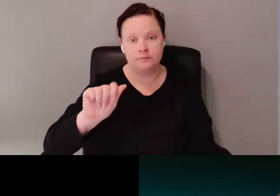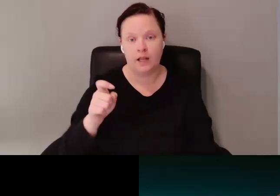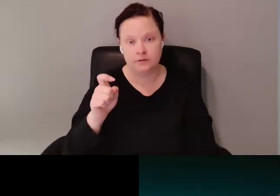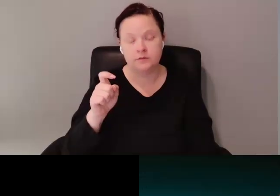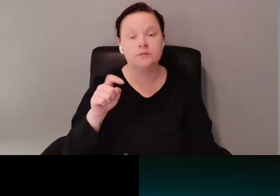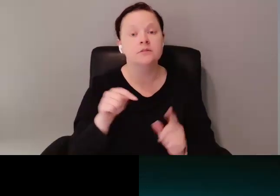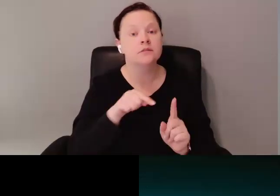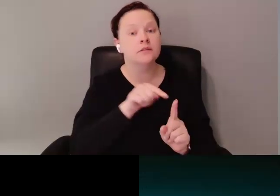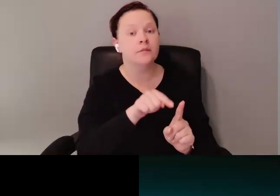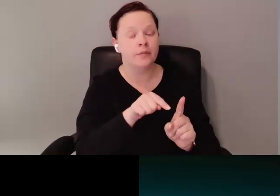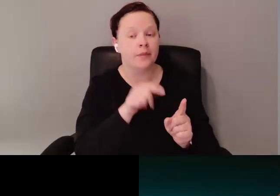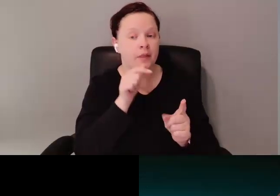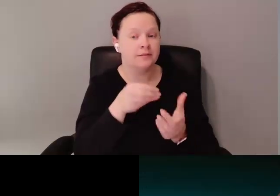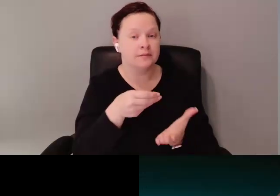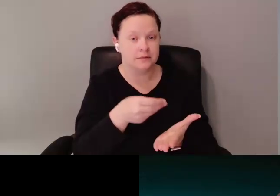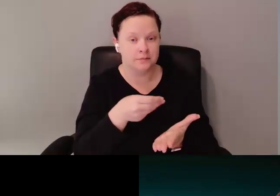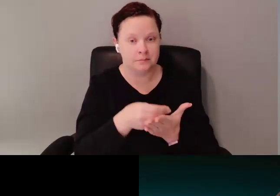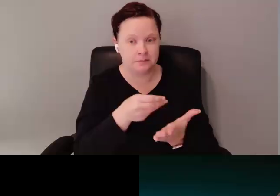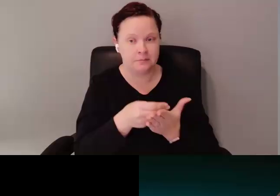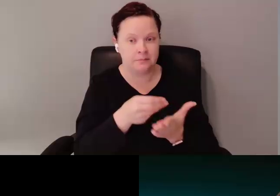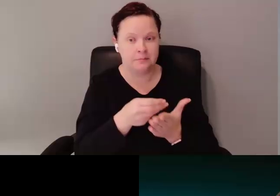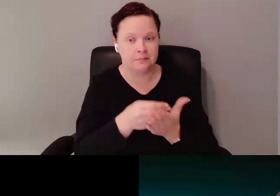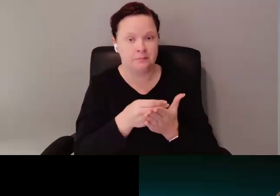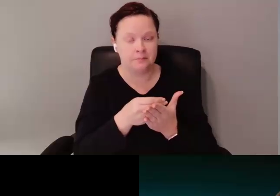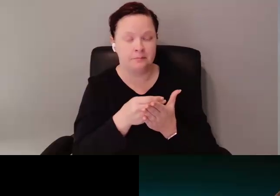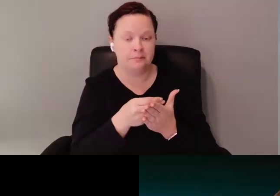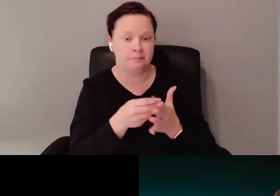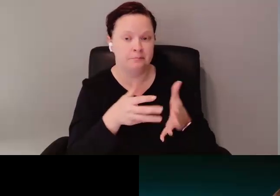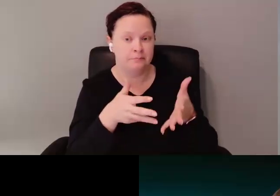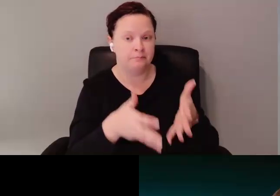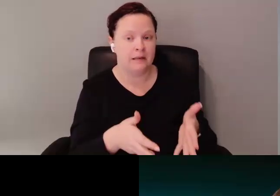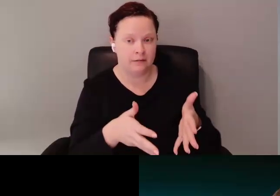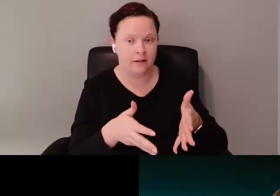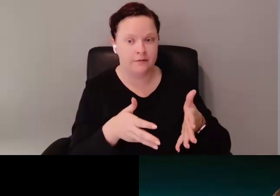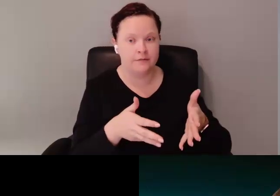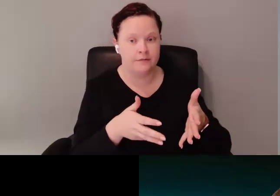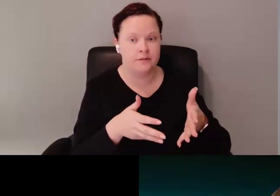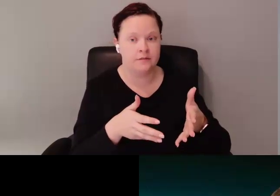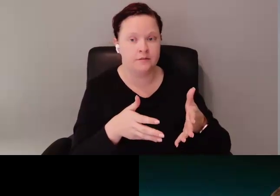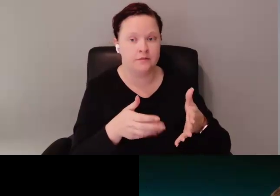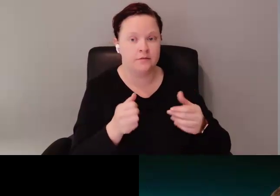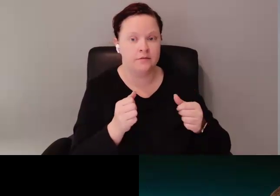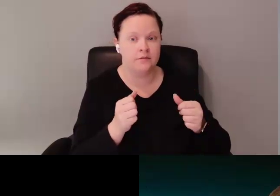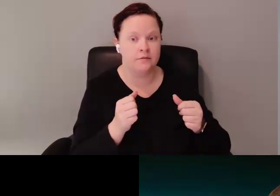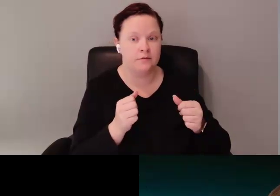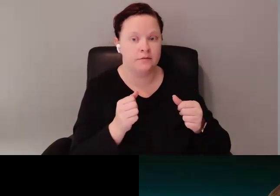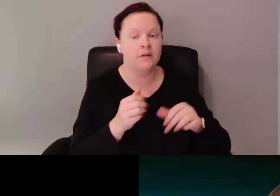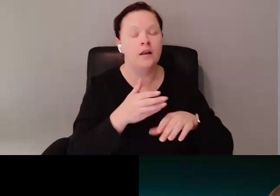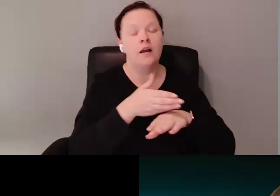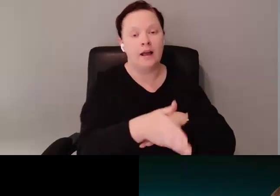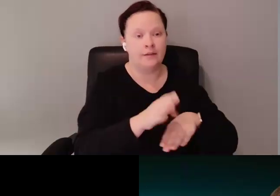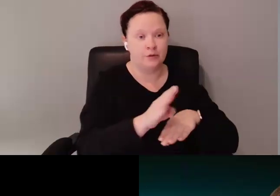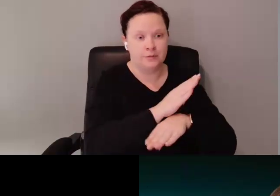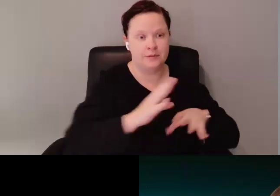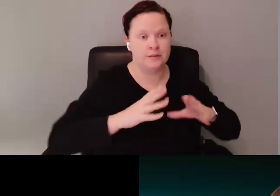that is left over after you, as the business owner, paid for everything